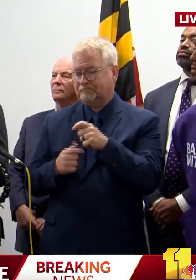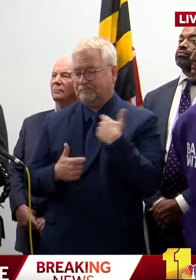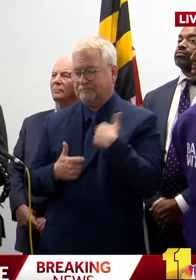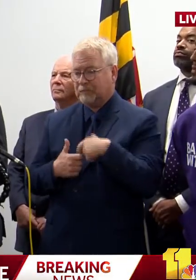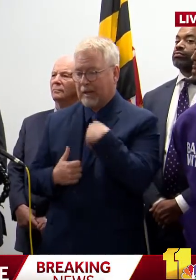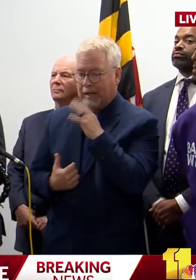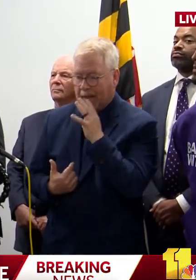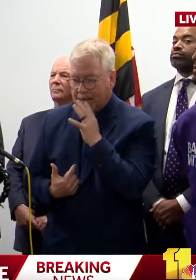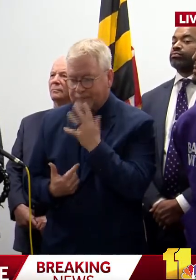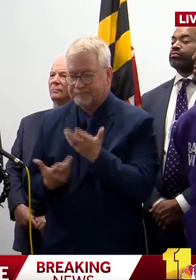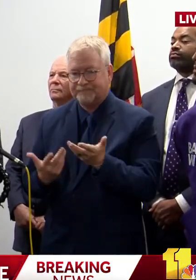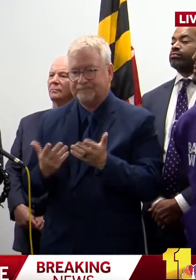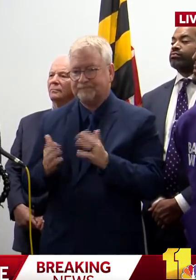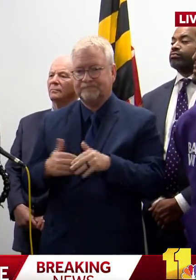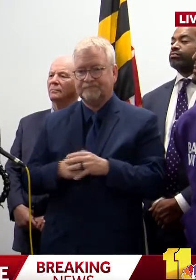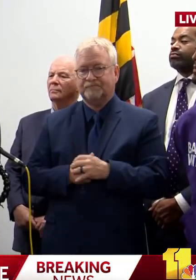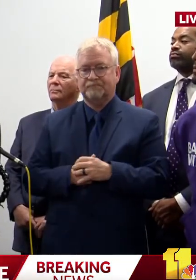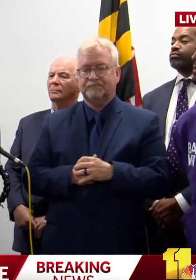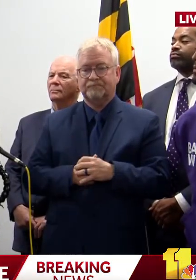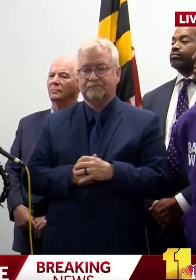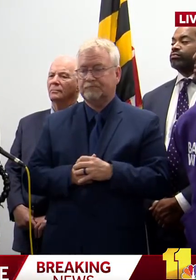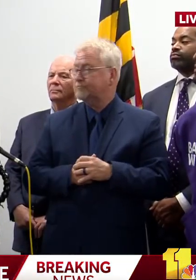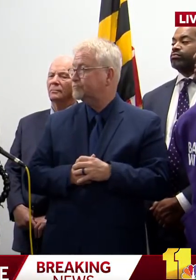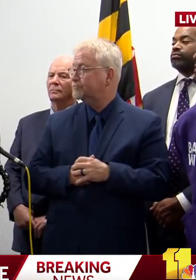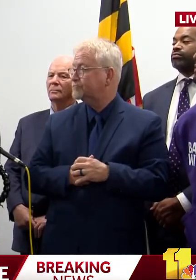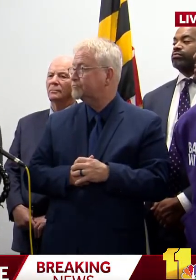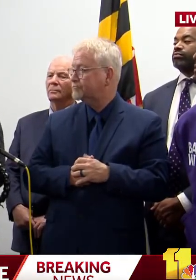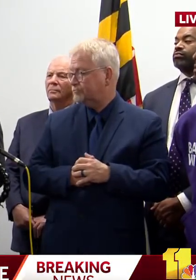el presidente en la dama primera,